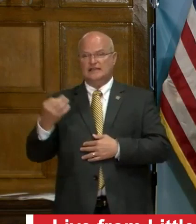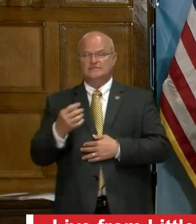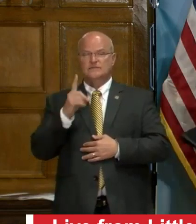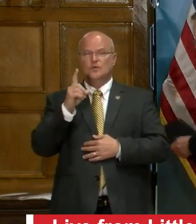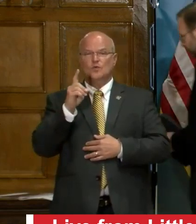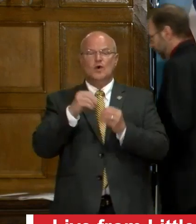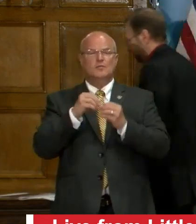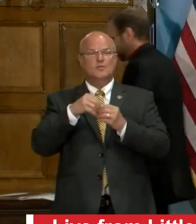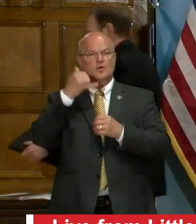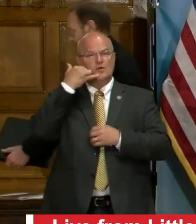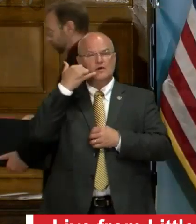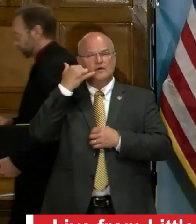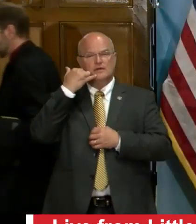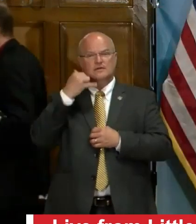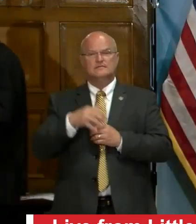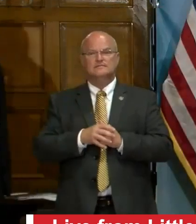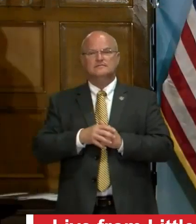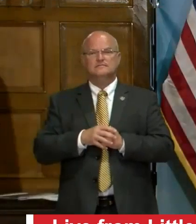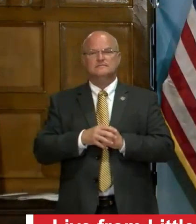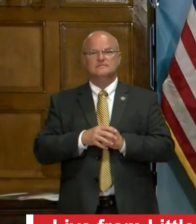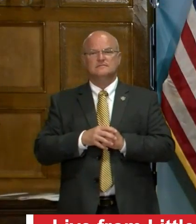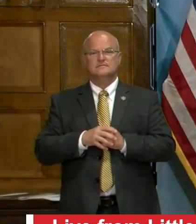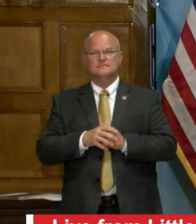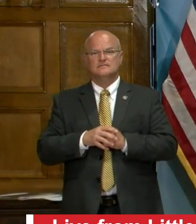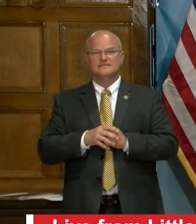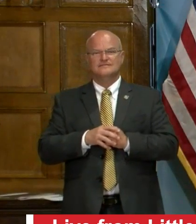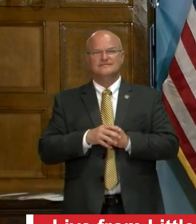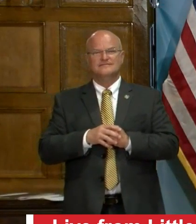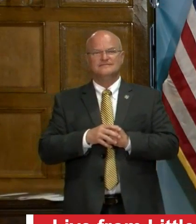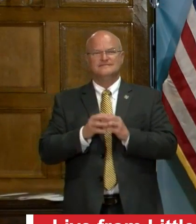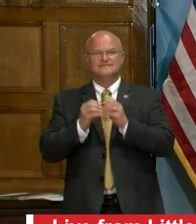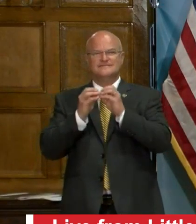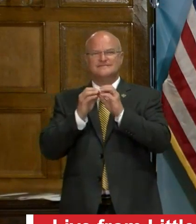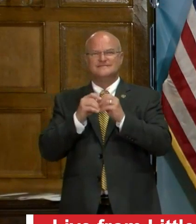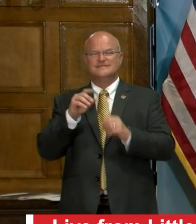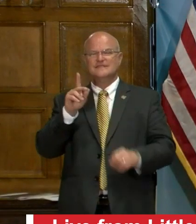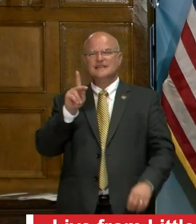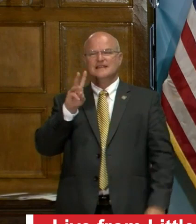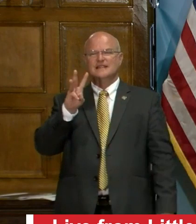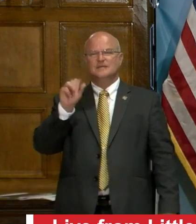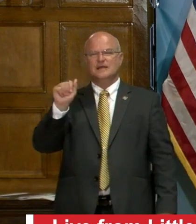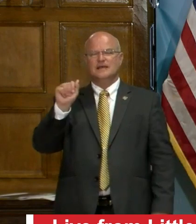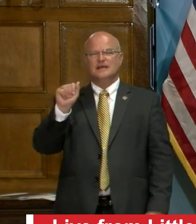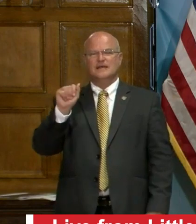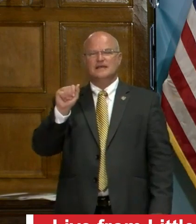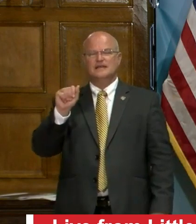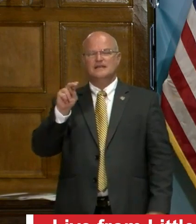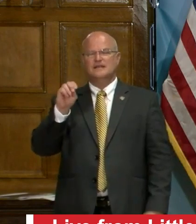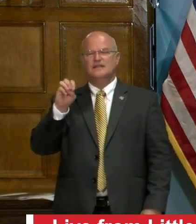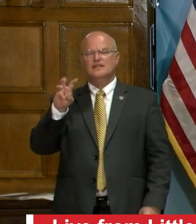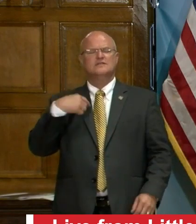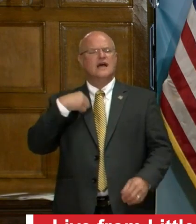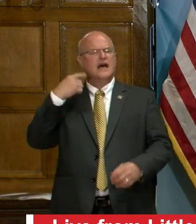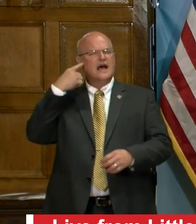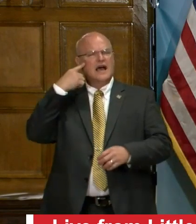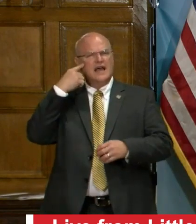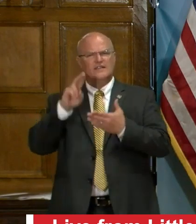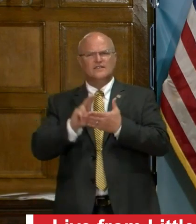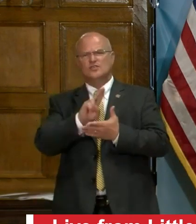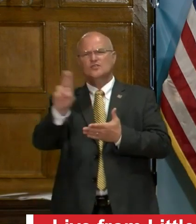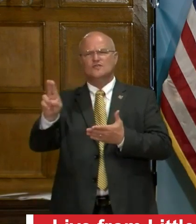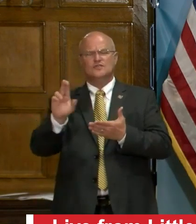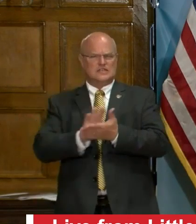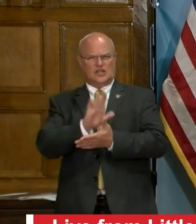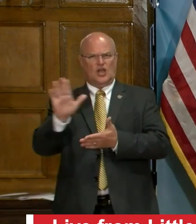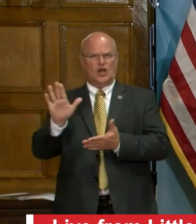one more question remotely. Yes, Governor Wilbur Everson from KWA News. I had a question about universities